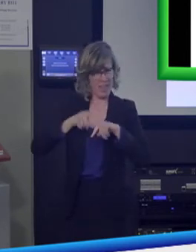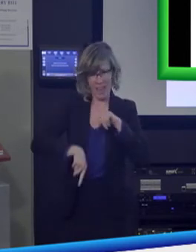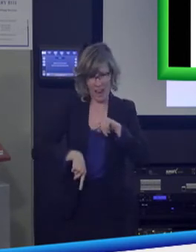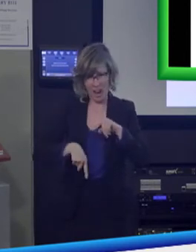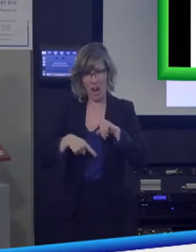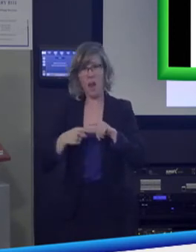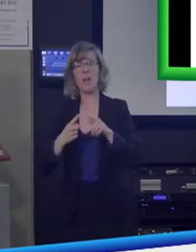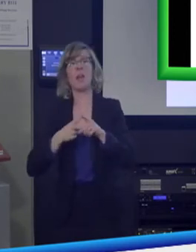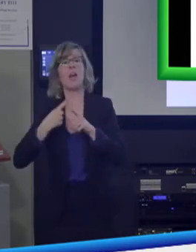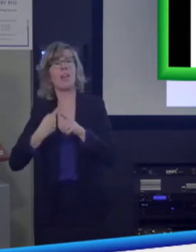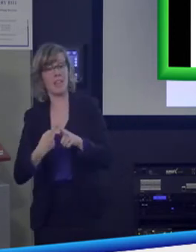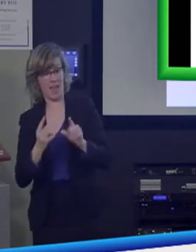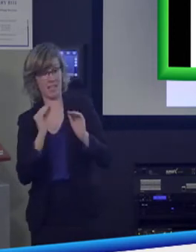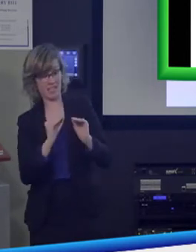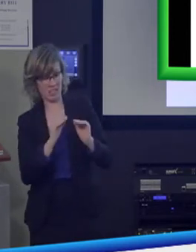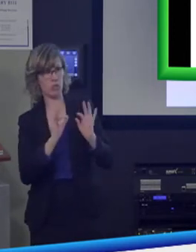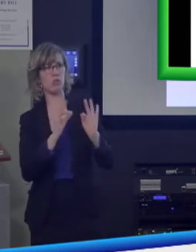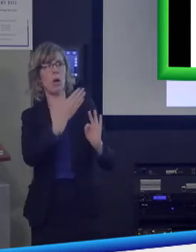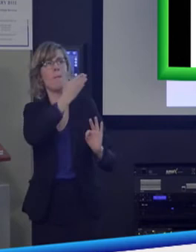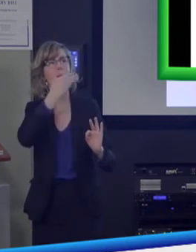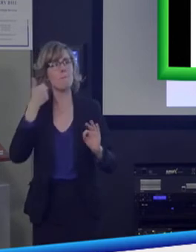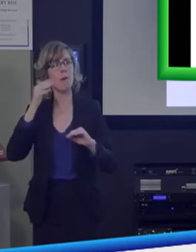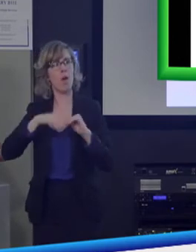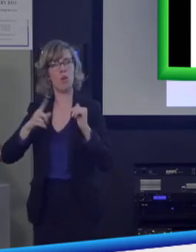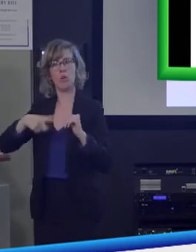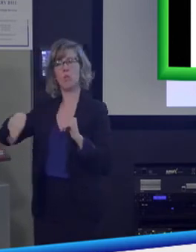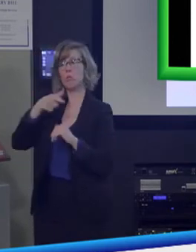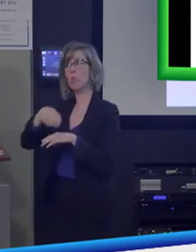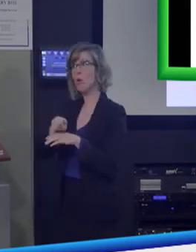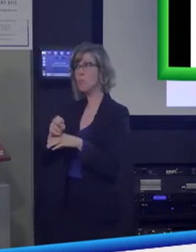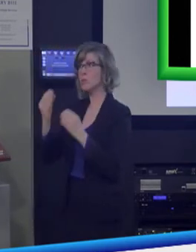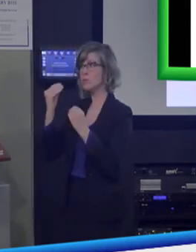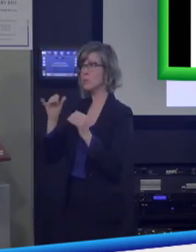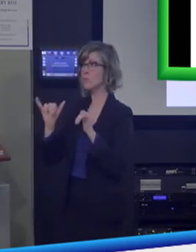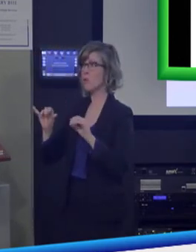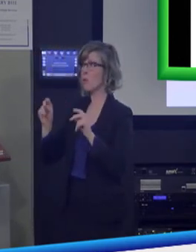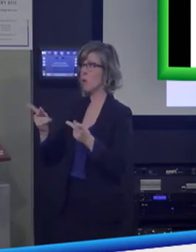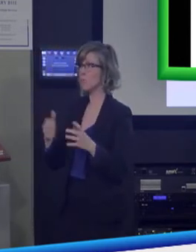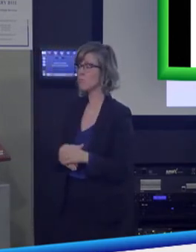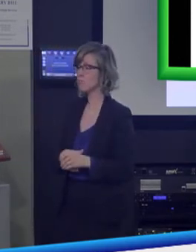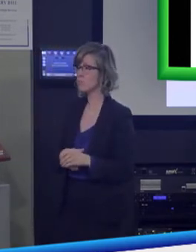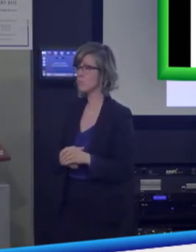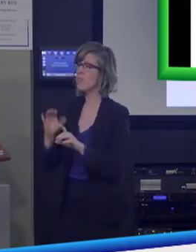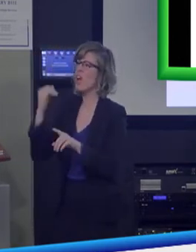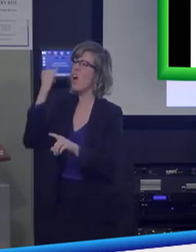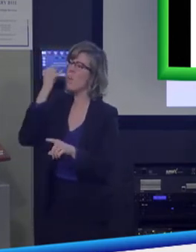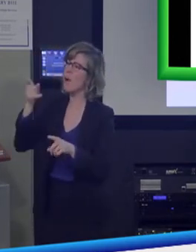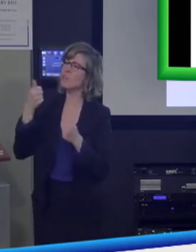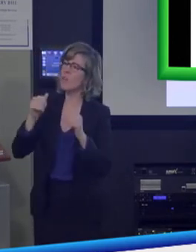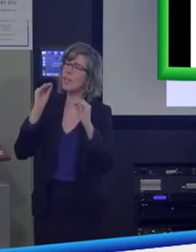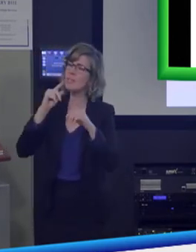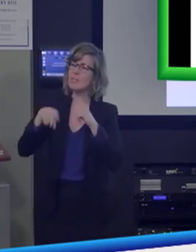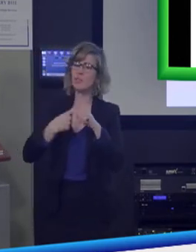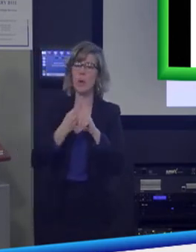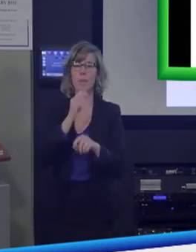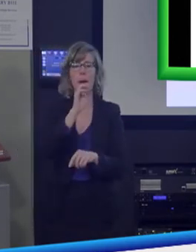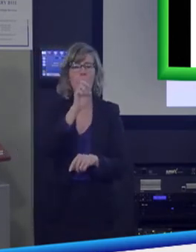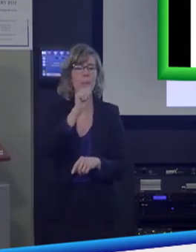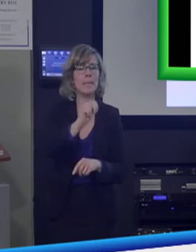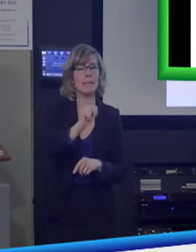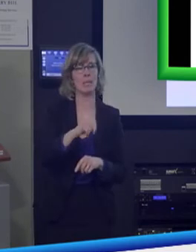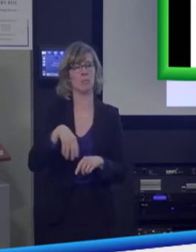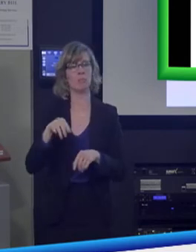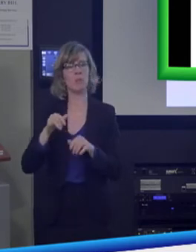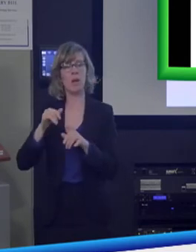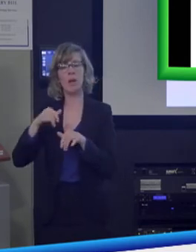didn't have the struggle. Imagine you're trying to teach students about means and standard deviations and how to